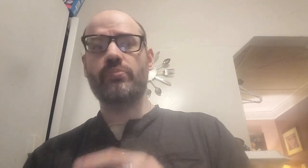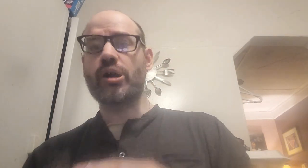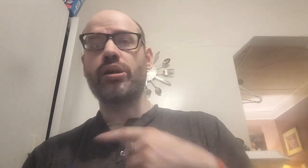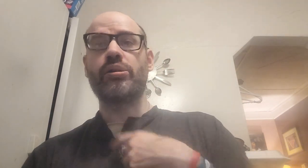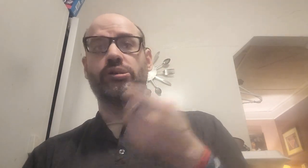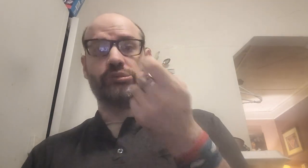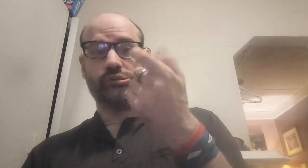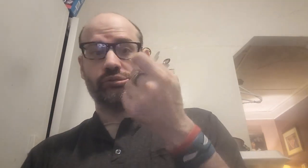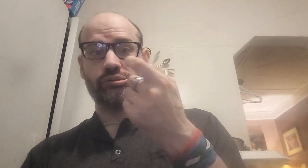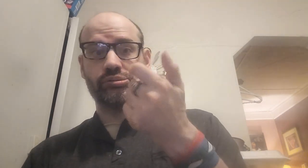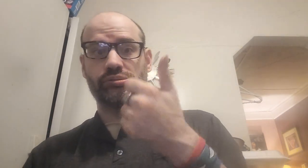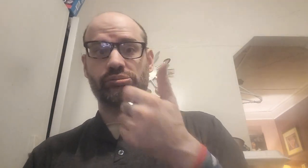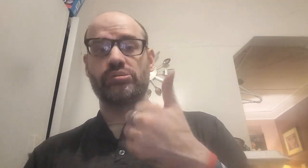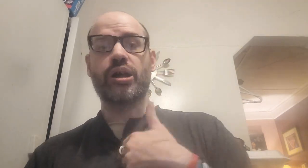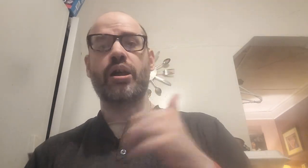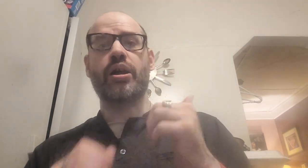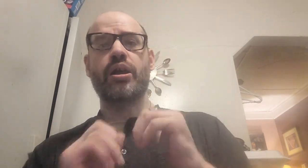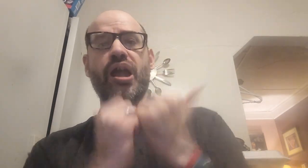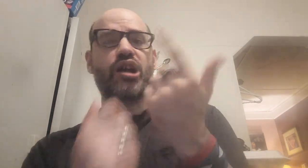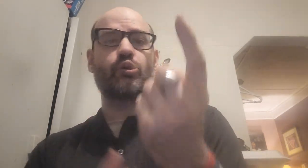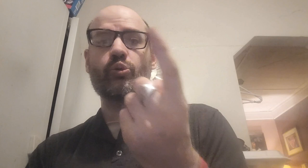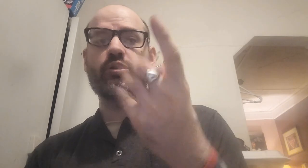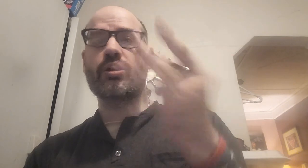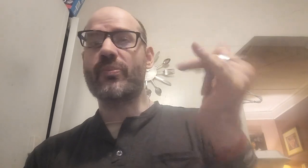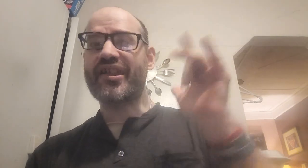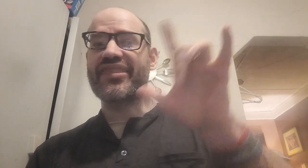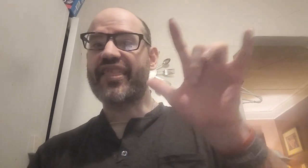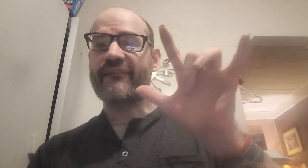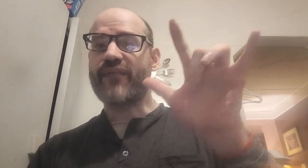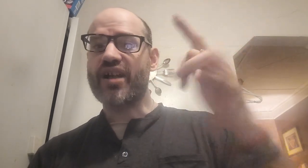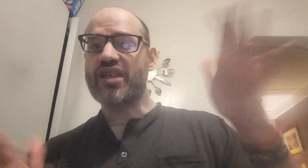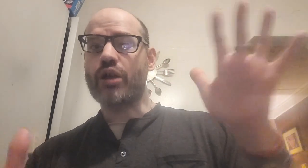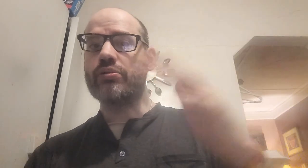I little like saying how are you and I love you.